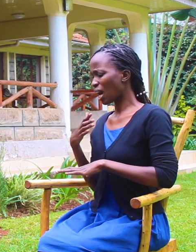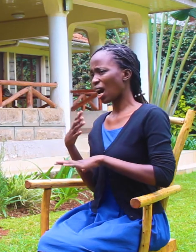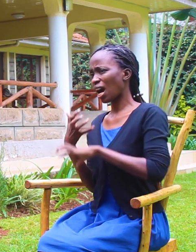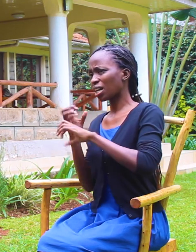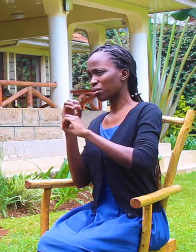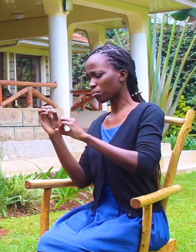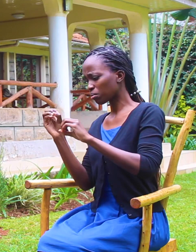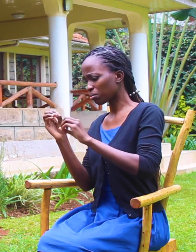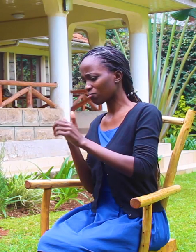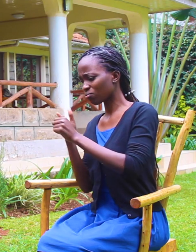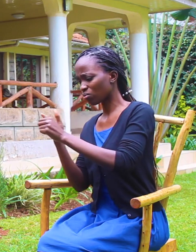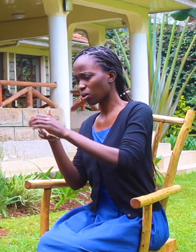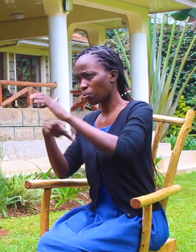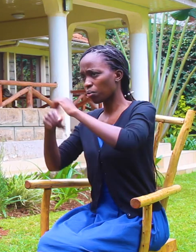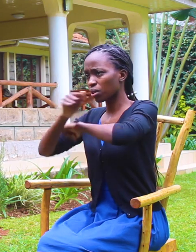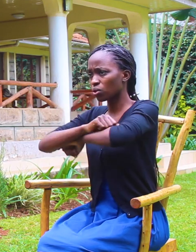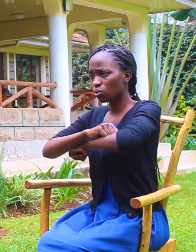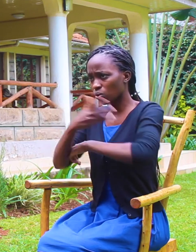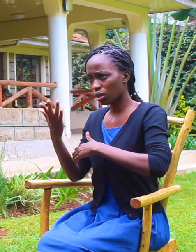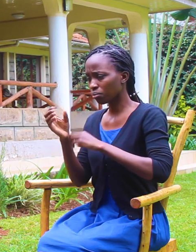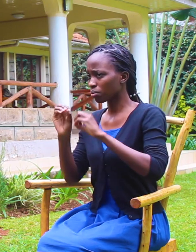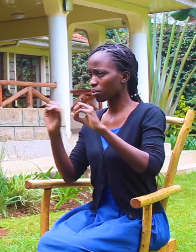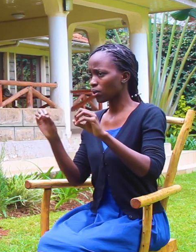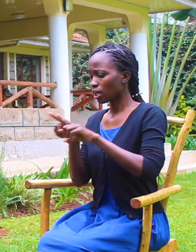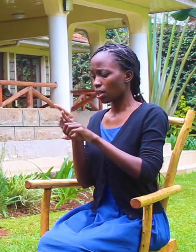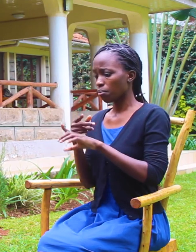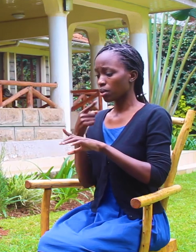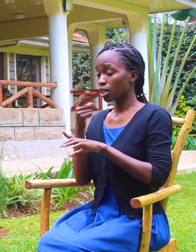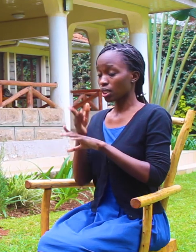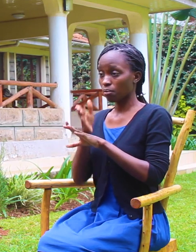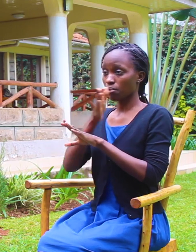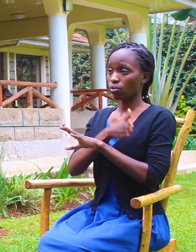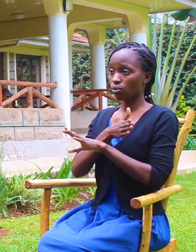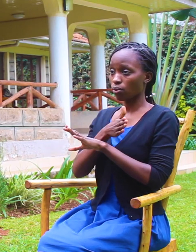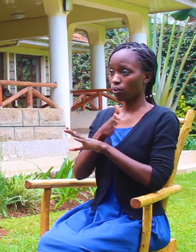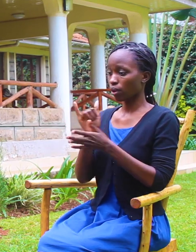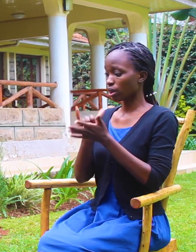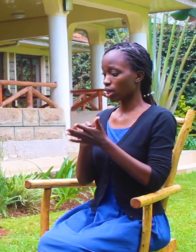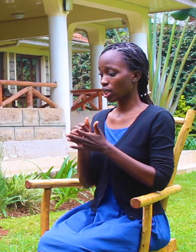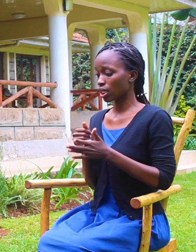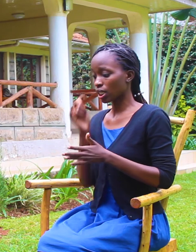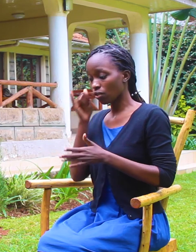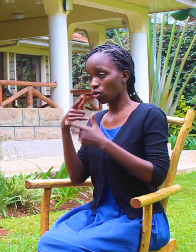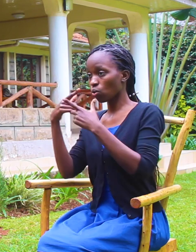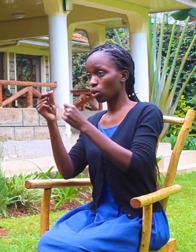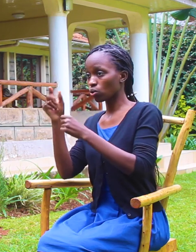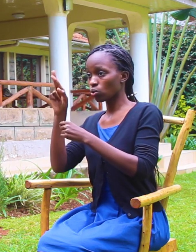school. I placed her in a primary school, as I said earlier, Rescos Primary. Then I took her to Kambui Primary